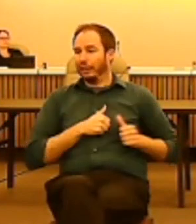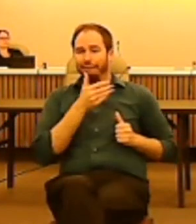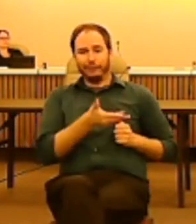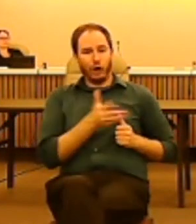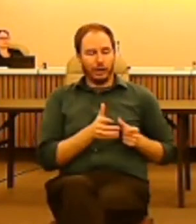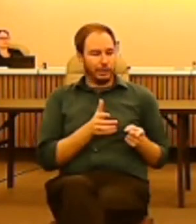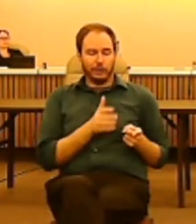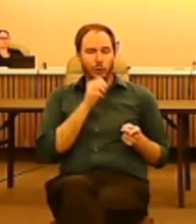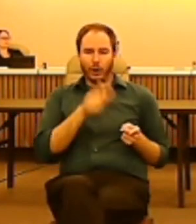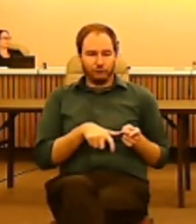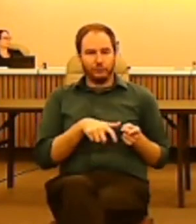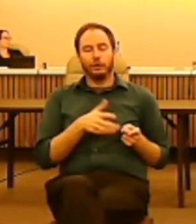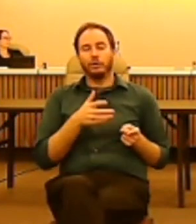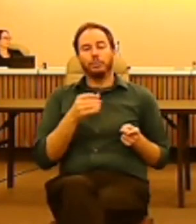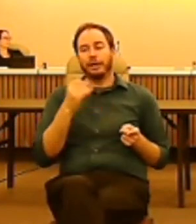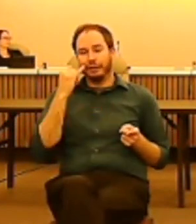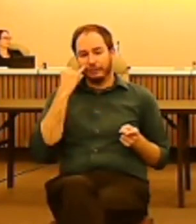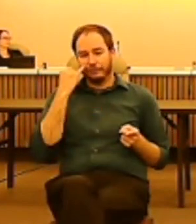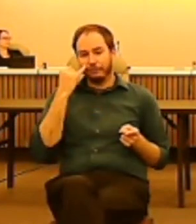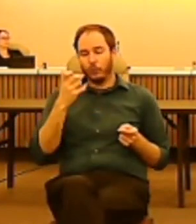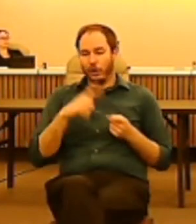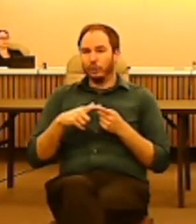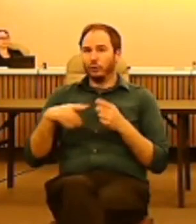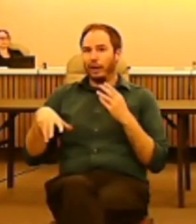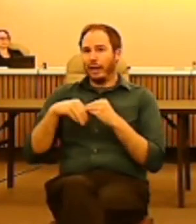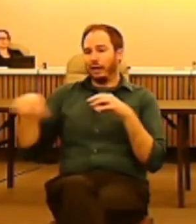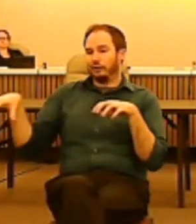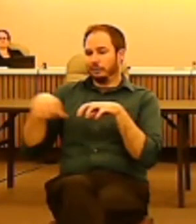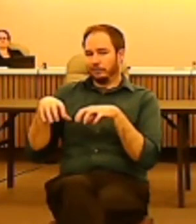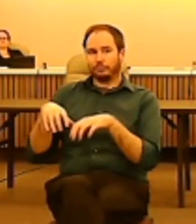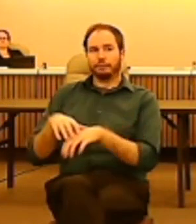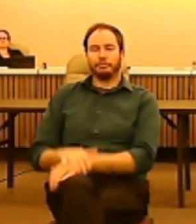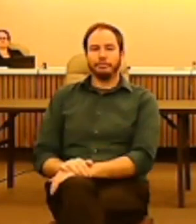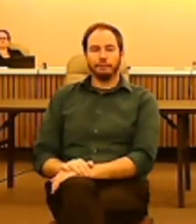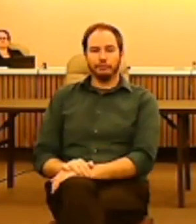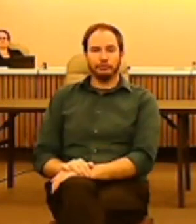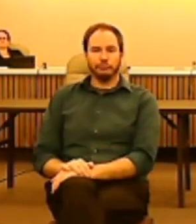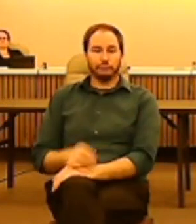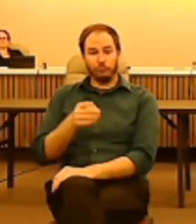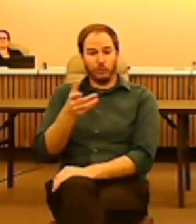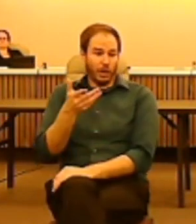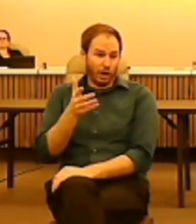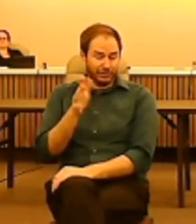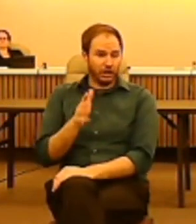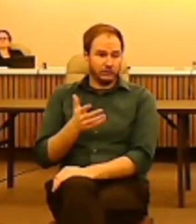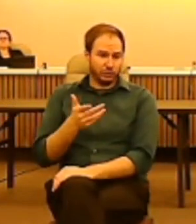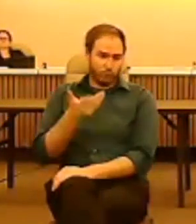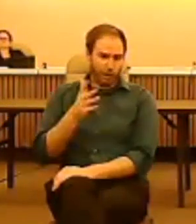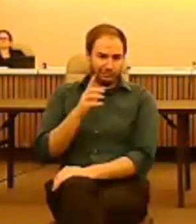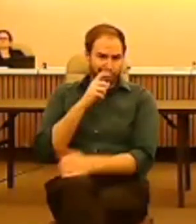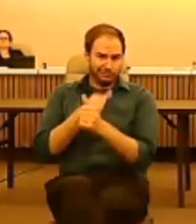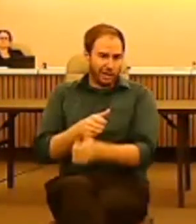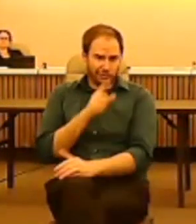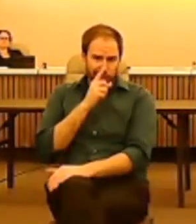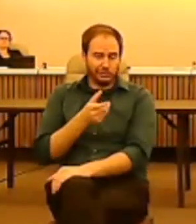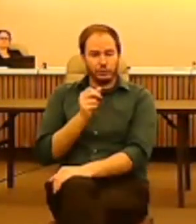windows, you would have to replace them with the more energy efficient ones. That's all. Even with the Which you existing may have house. already done. Which I have. Yeah. Yeah. Yeah.